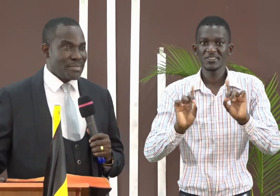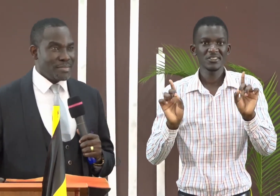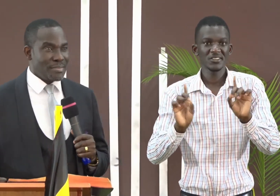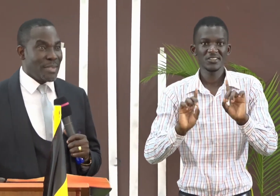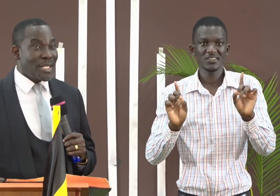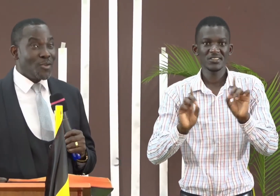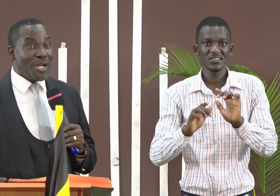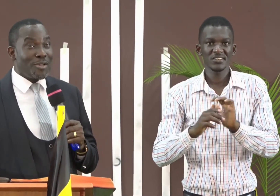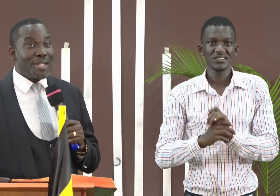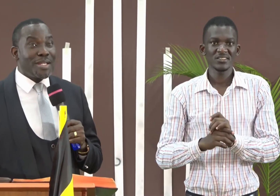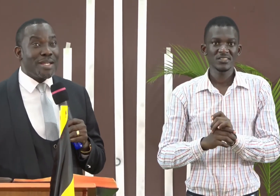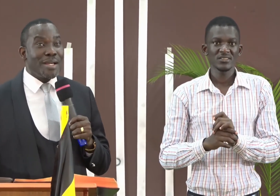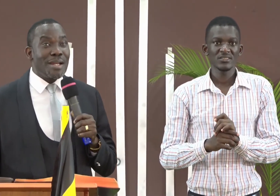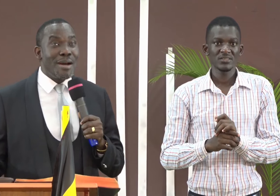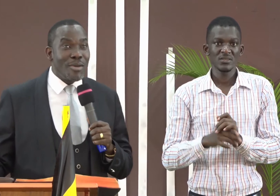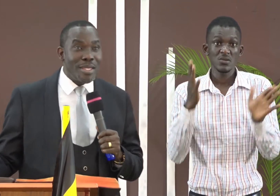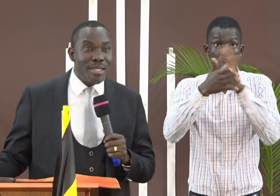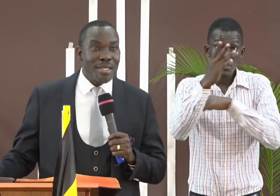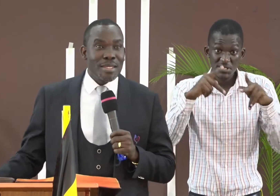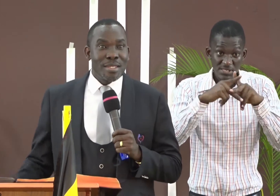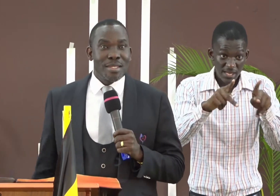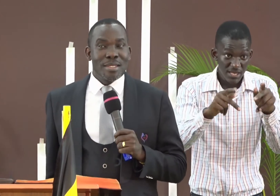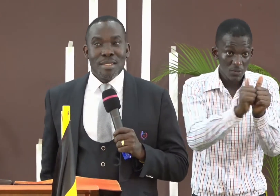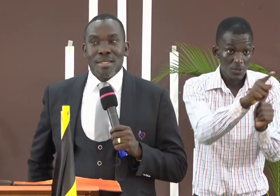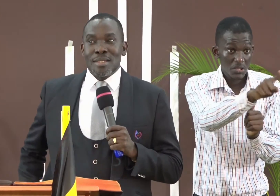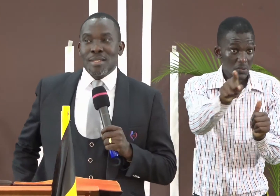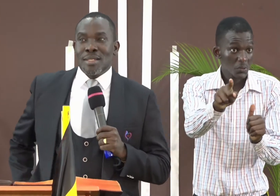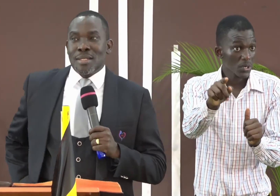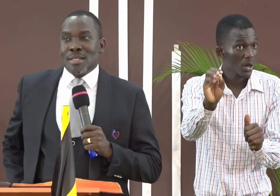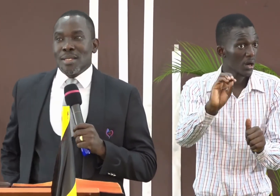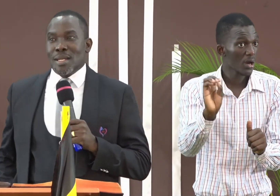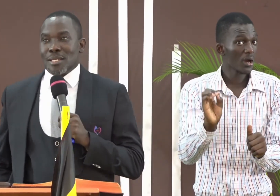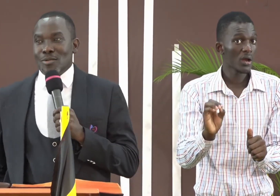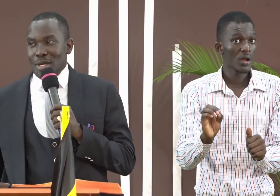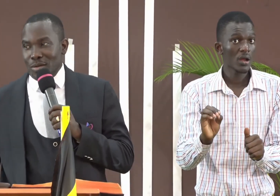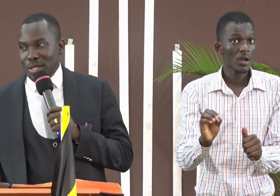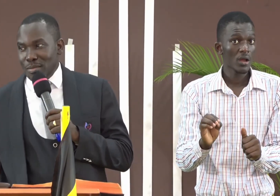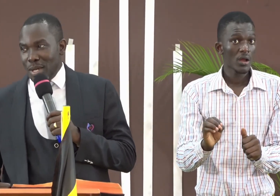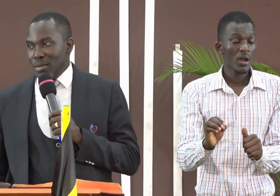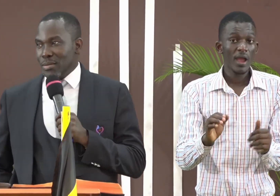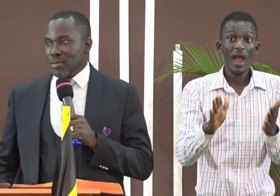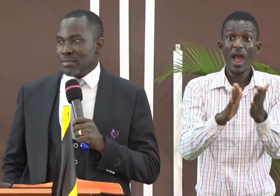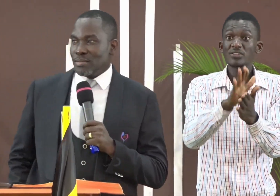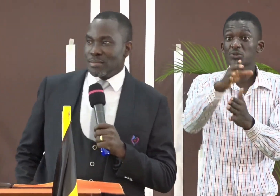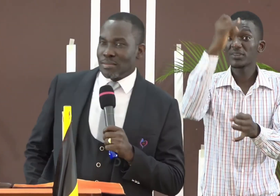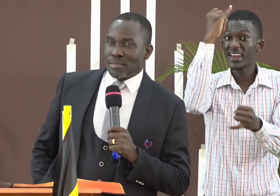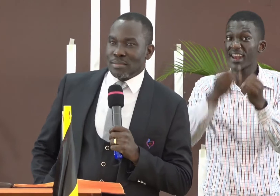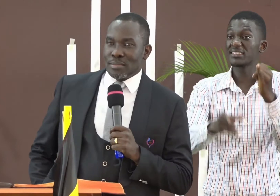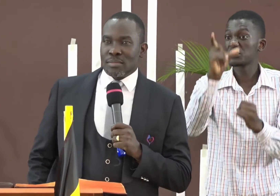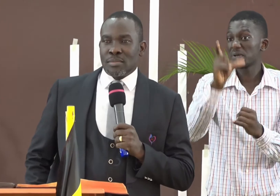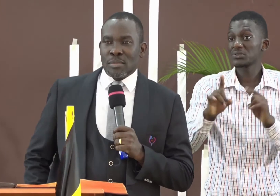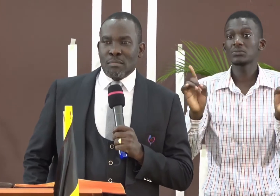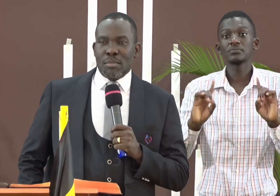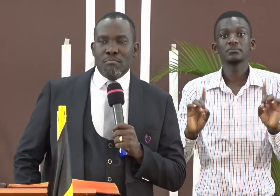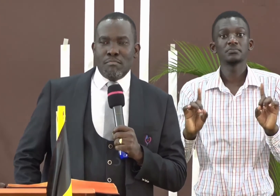so much your life. Sigwe Katonda teyatandika naawe. God didn't start with you. Era sigwo ogenda okusembayo. And you're not going to be